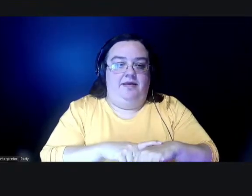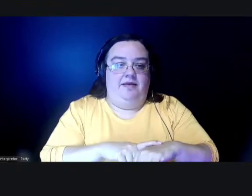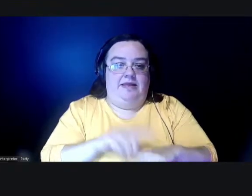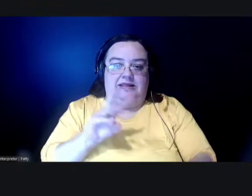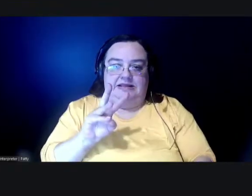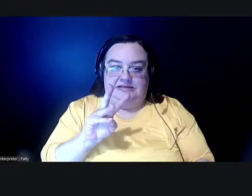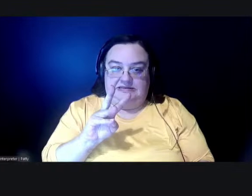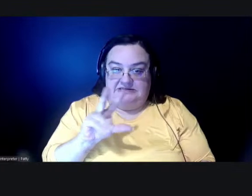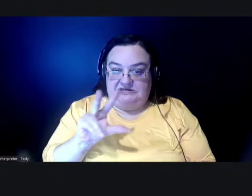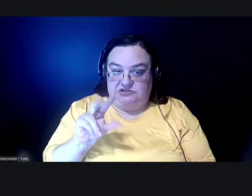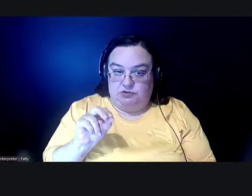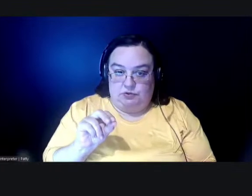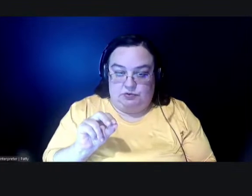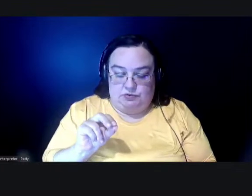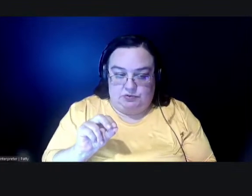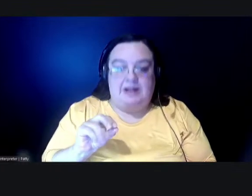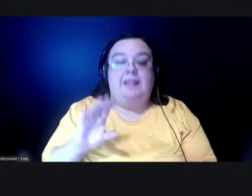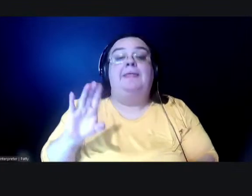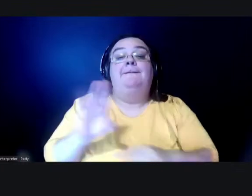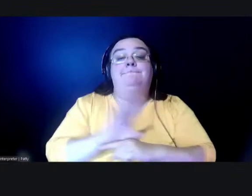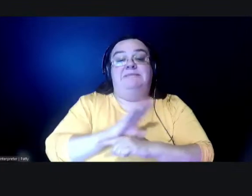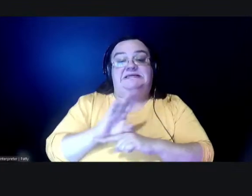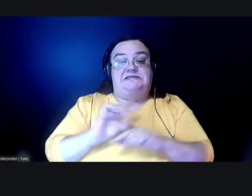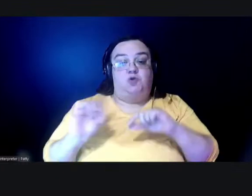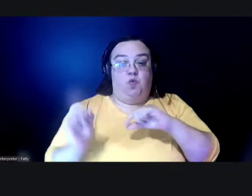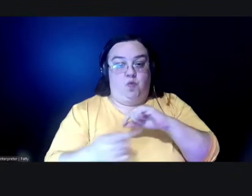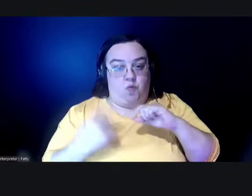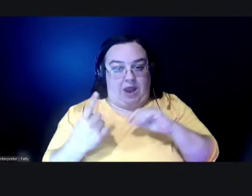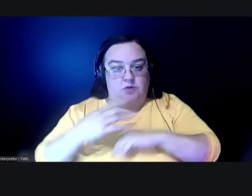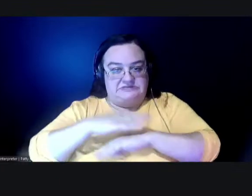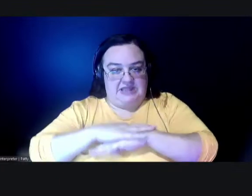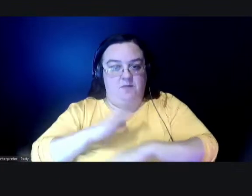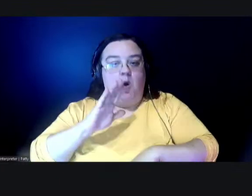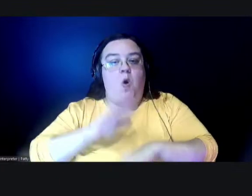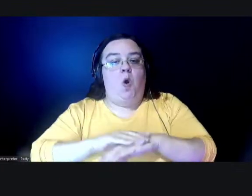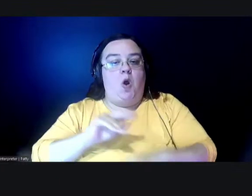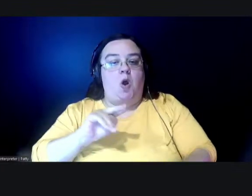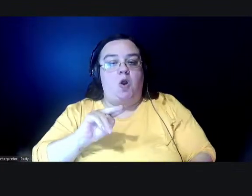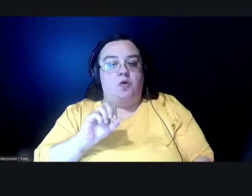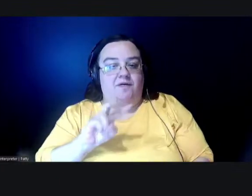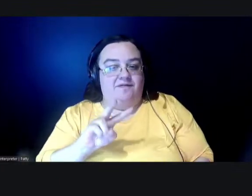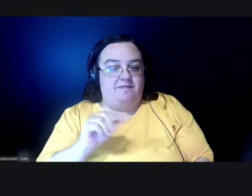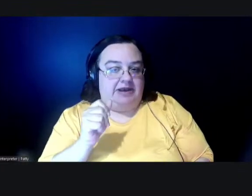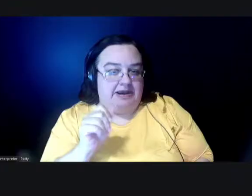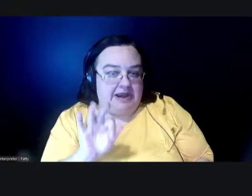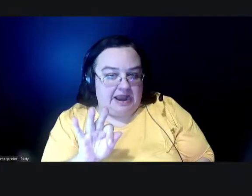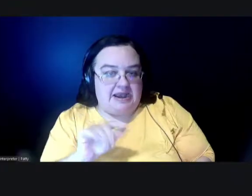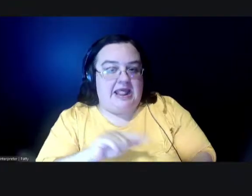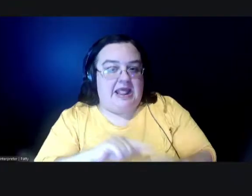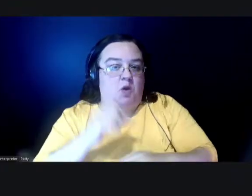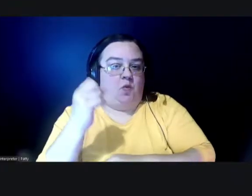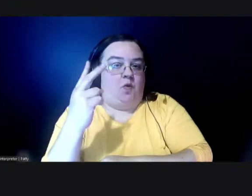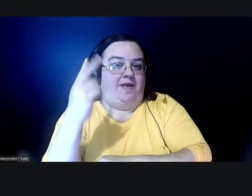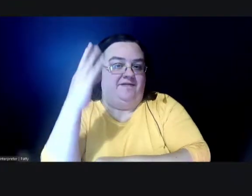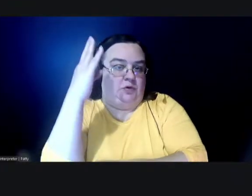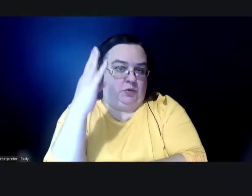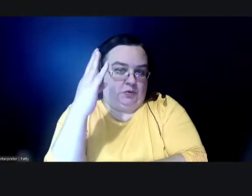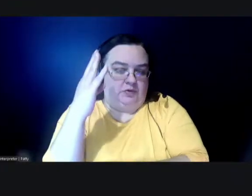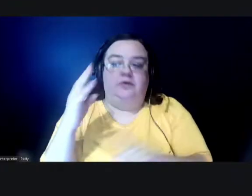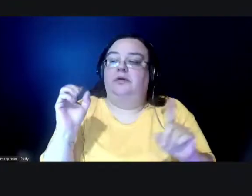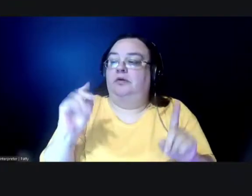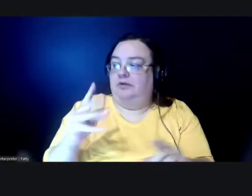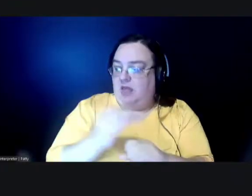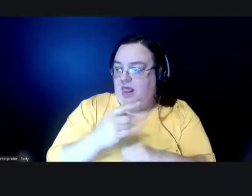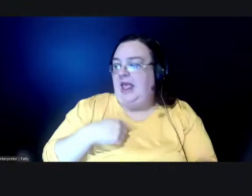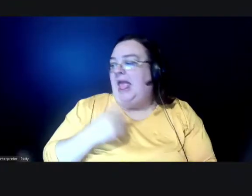6:30. The business roundtable is on November 19th at 12 noon. Got it. All right, so I get half a point